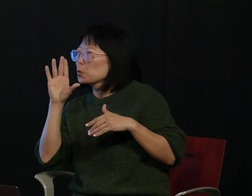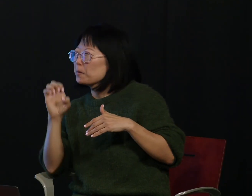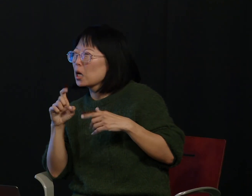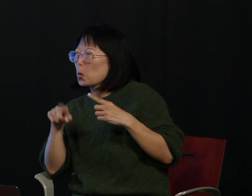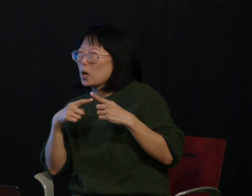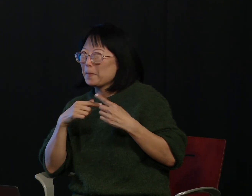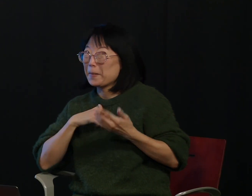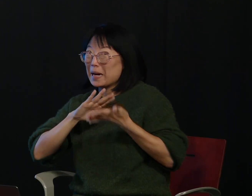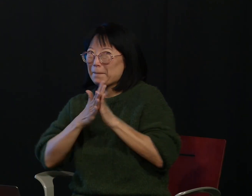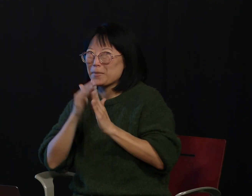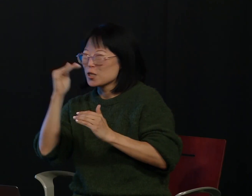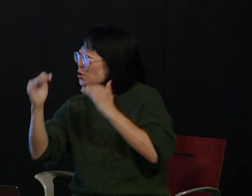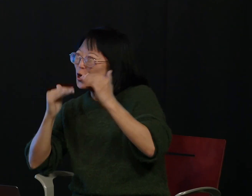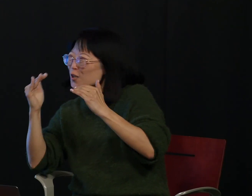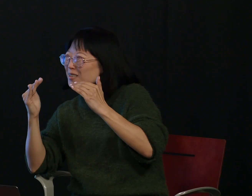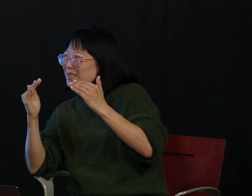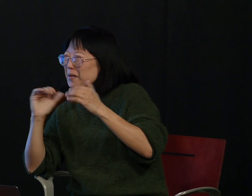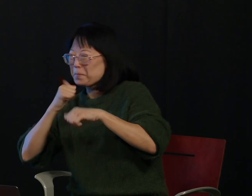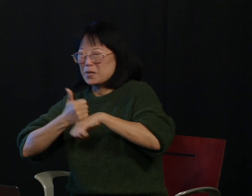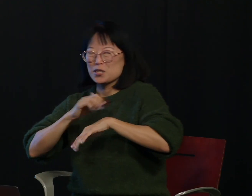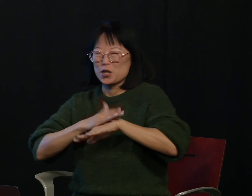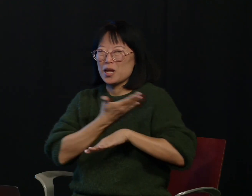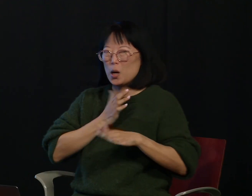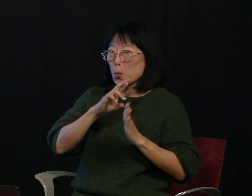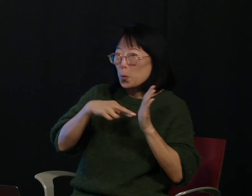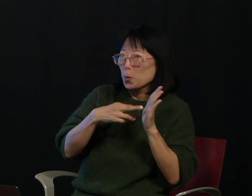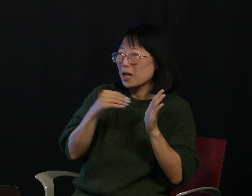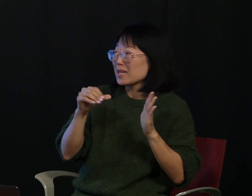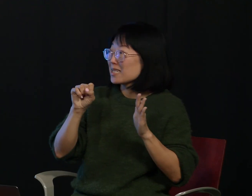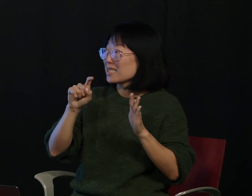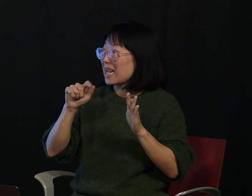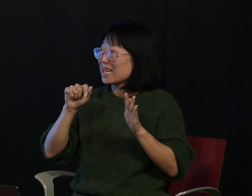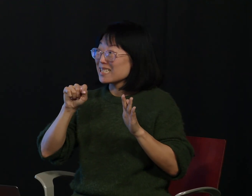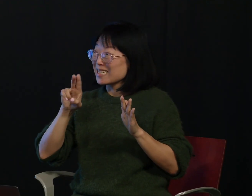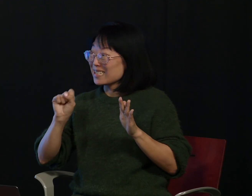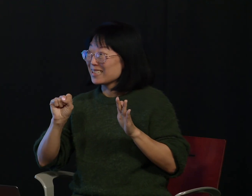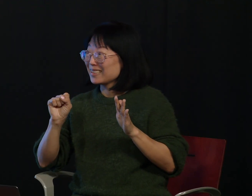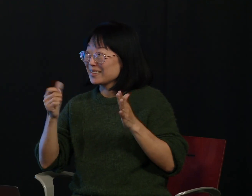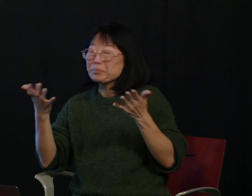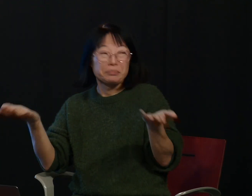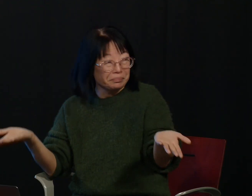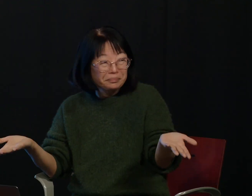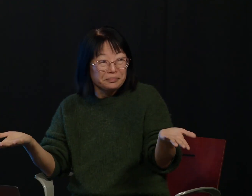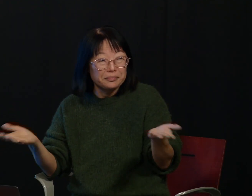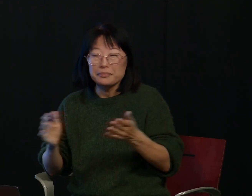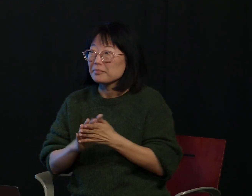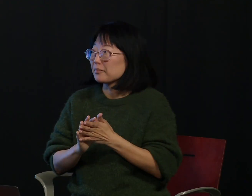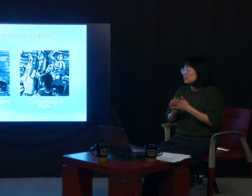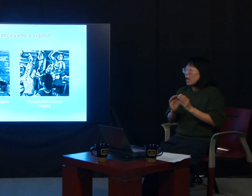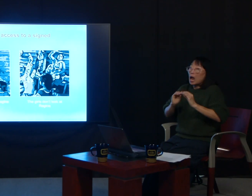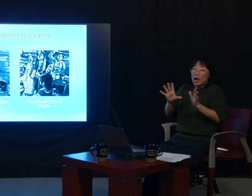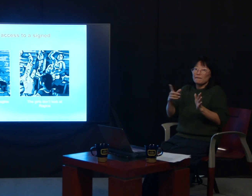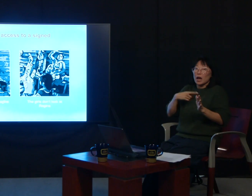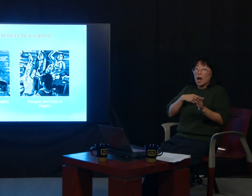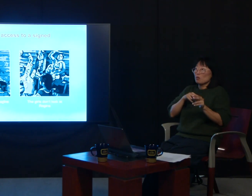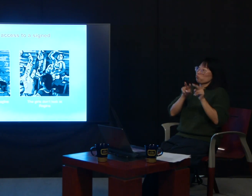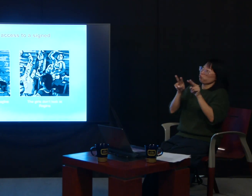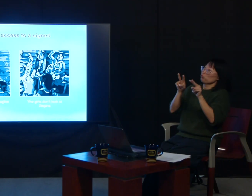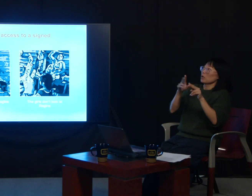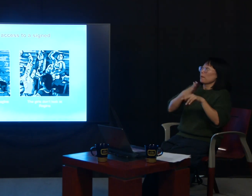they are expected to be when they become adults based on their role and status. We do that here. I look at